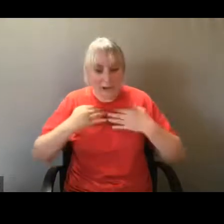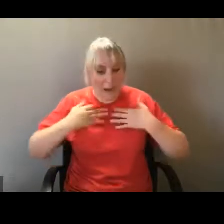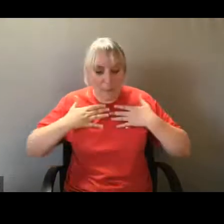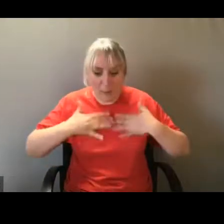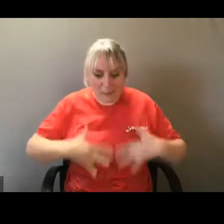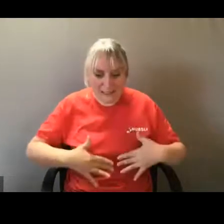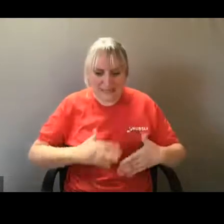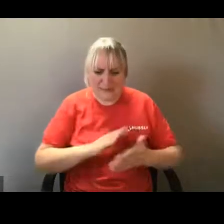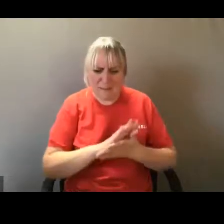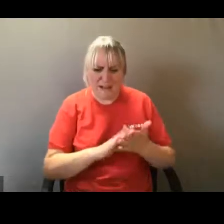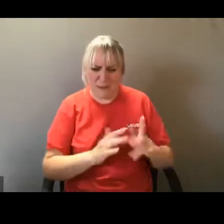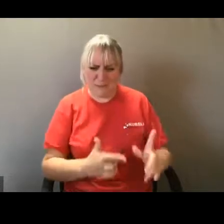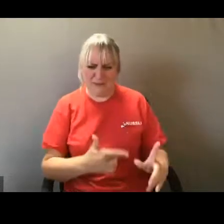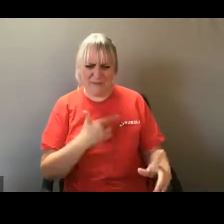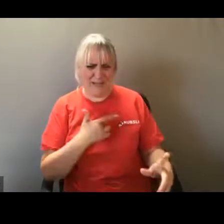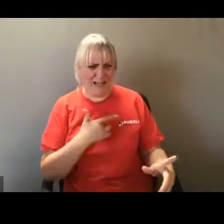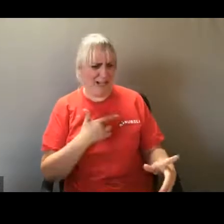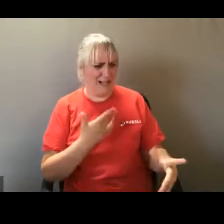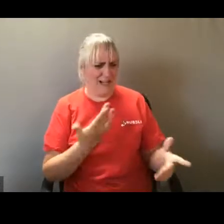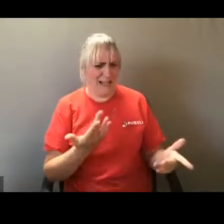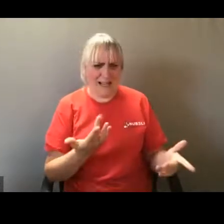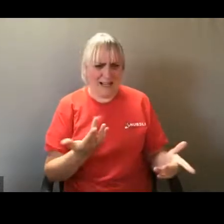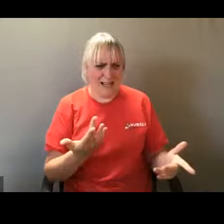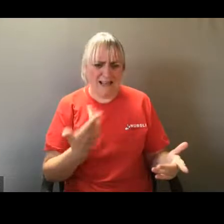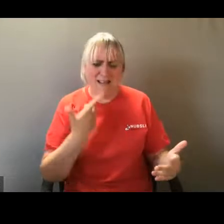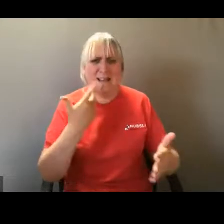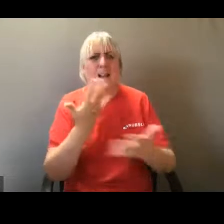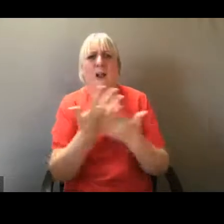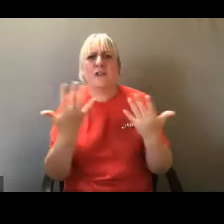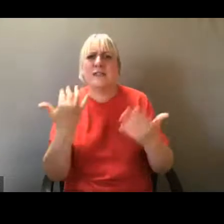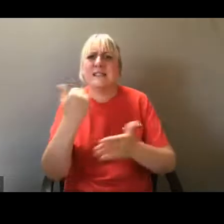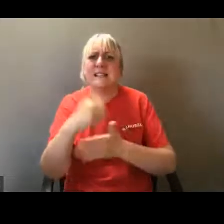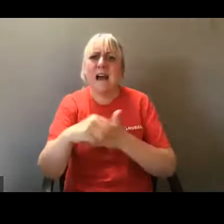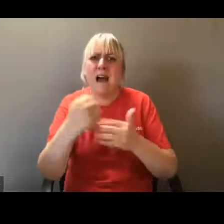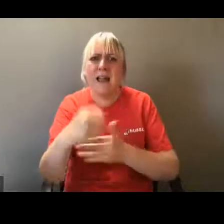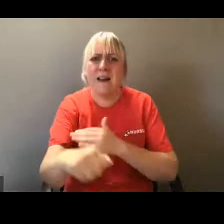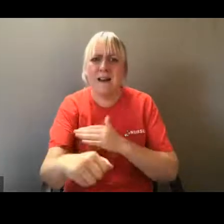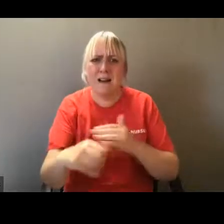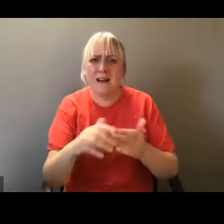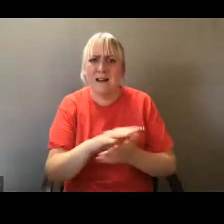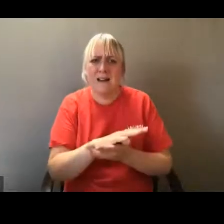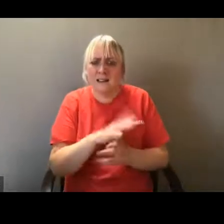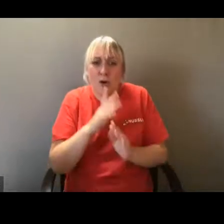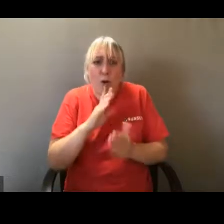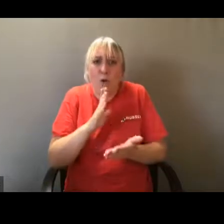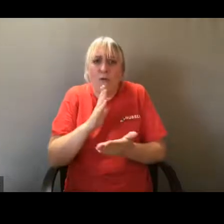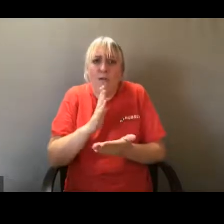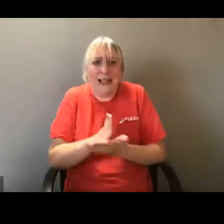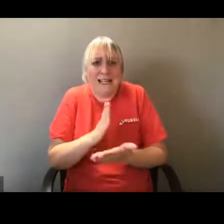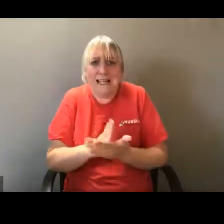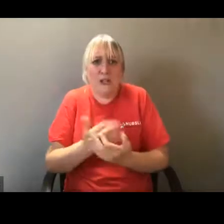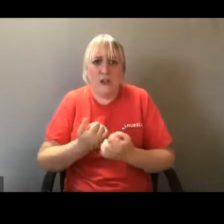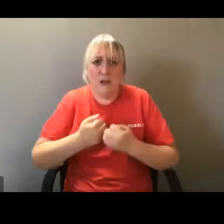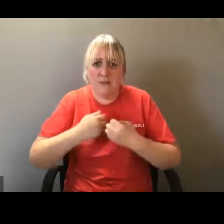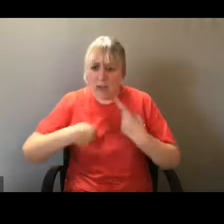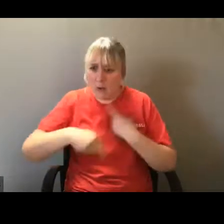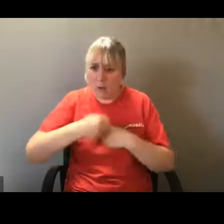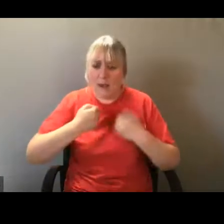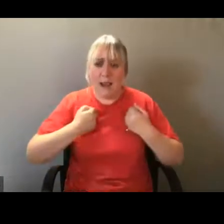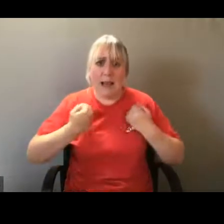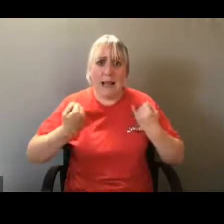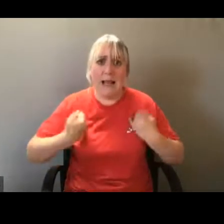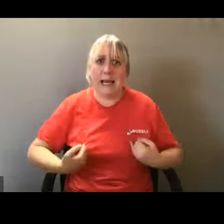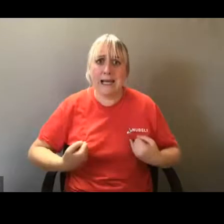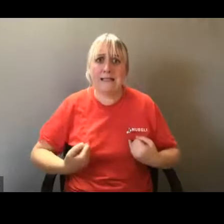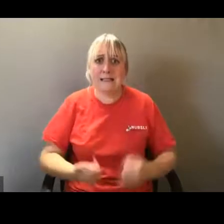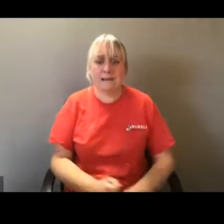people like the same kind of denial and dismissal and invalidation that we experience on a daily basis.